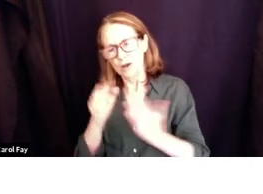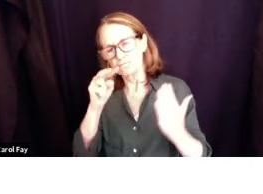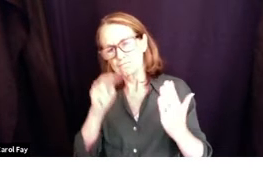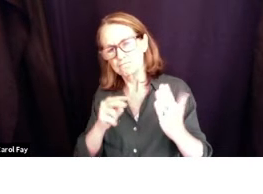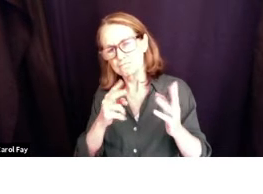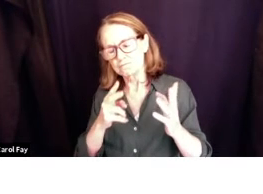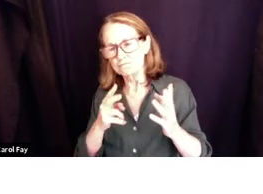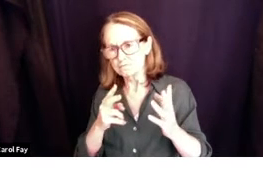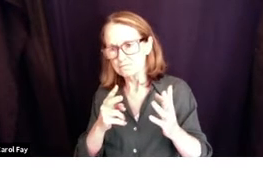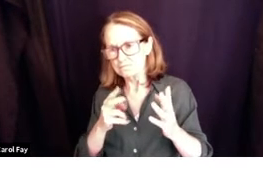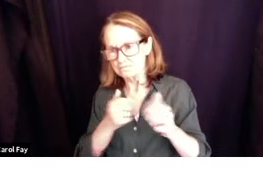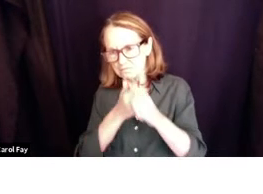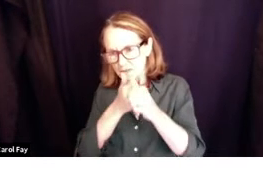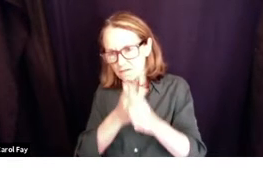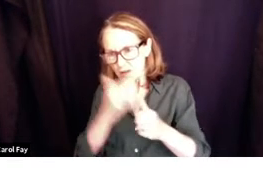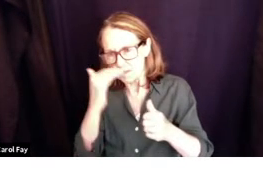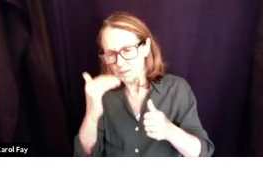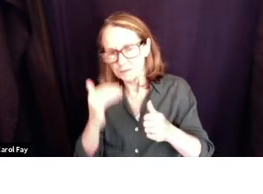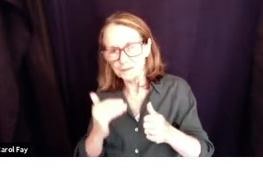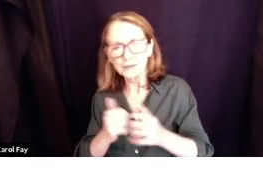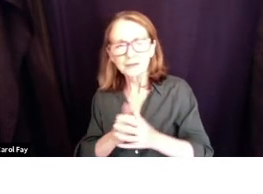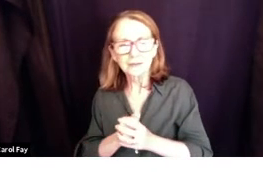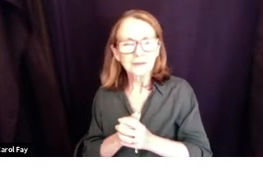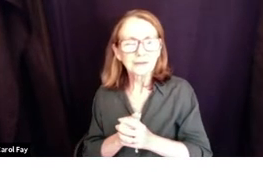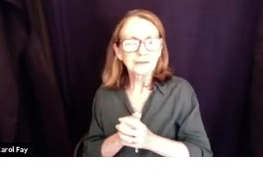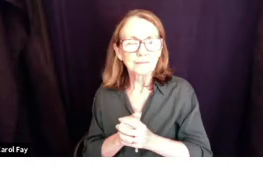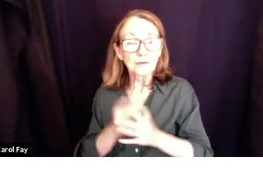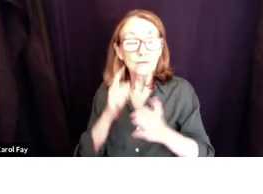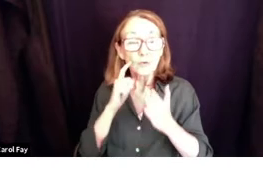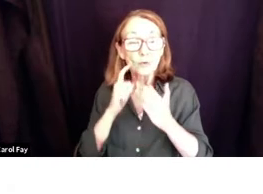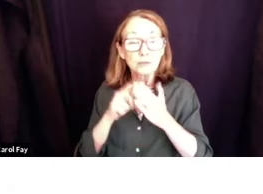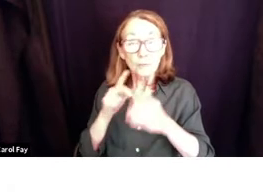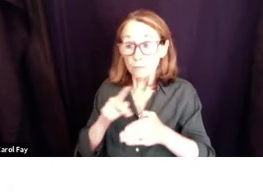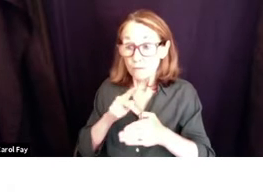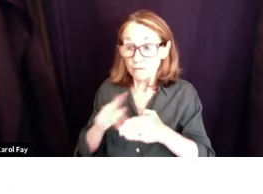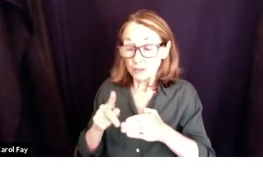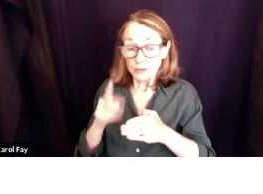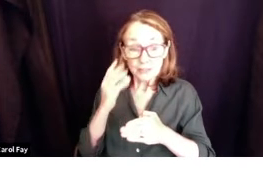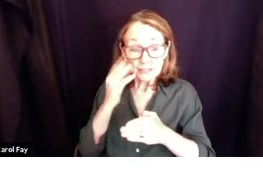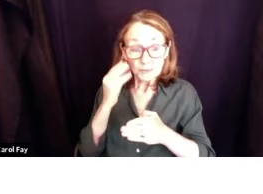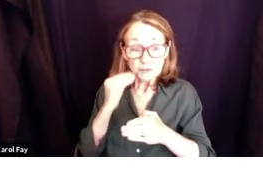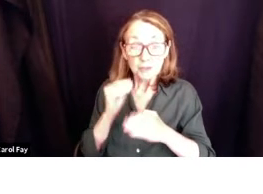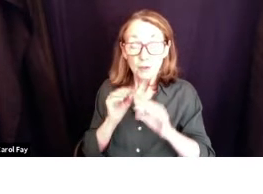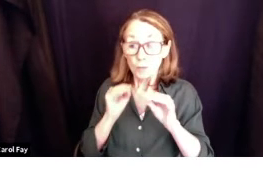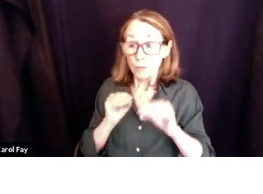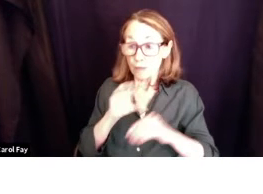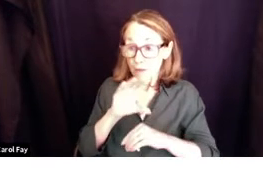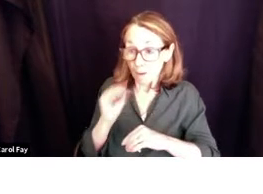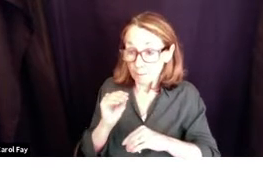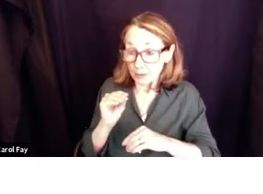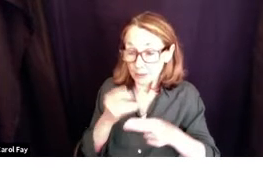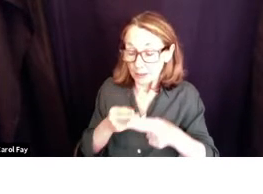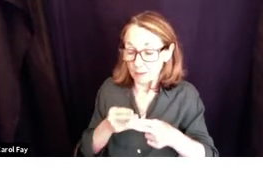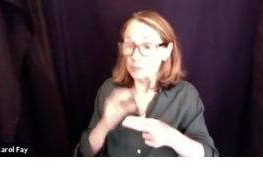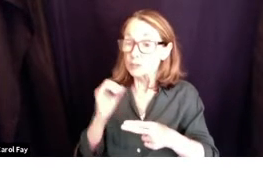as a guide. If you notice in the experience area, professional experience, you have